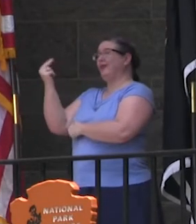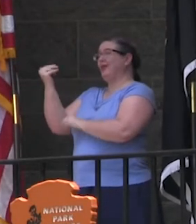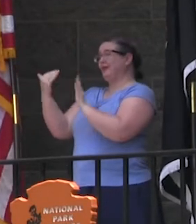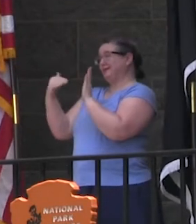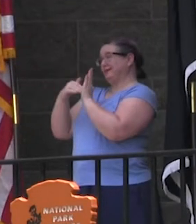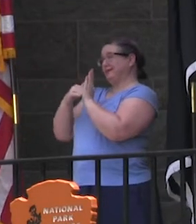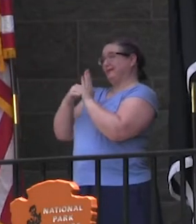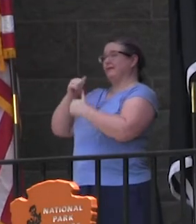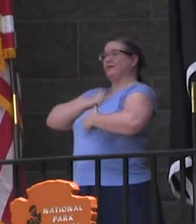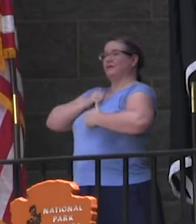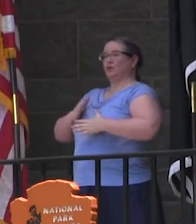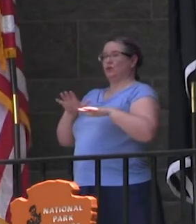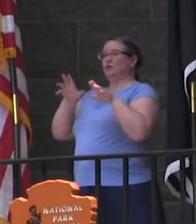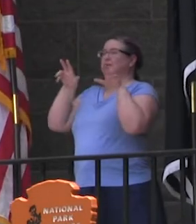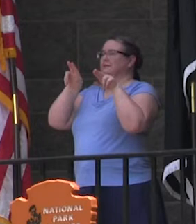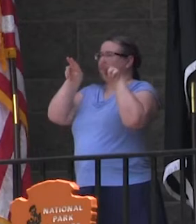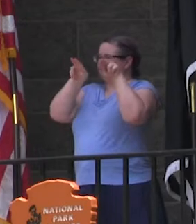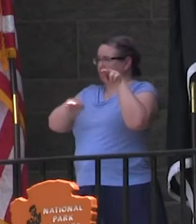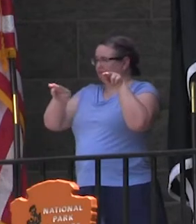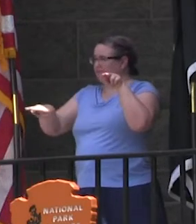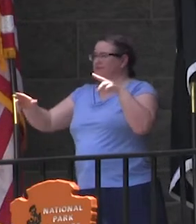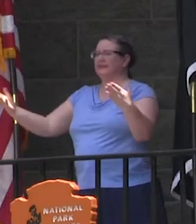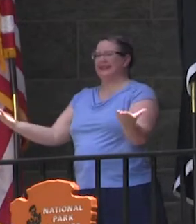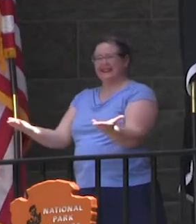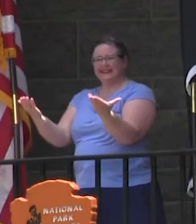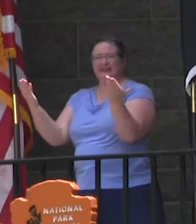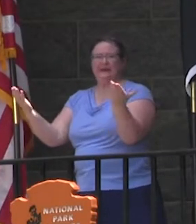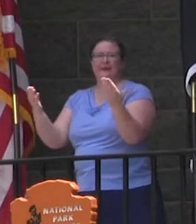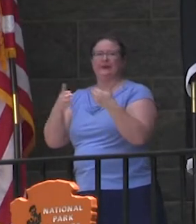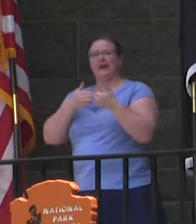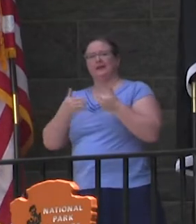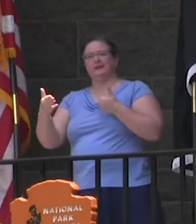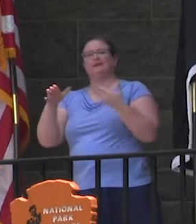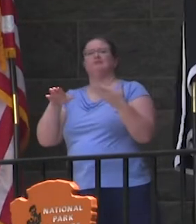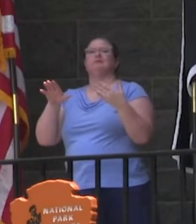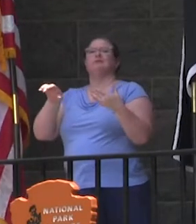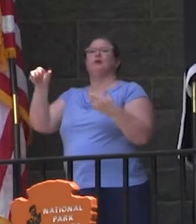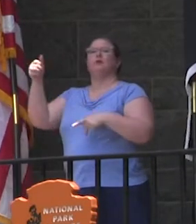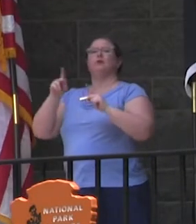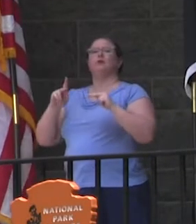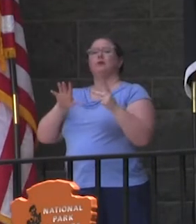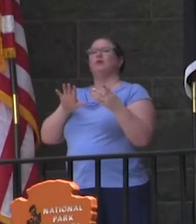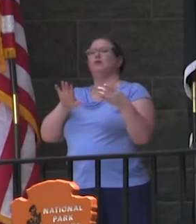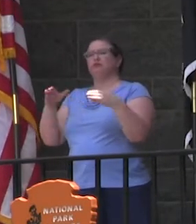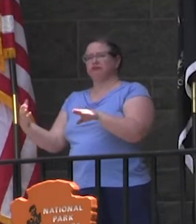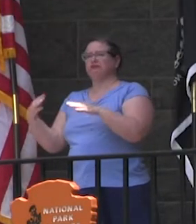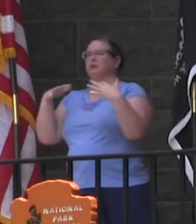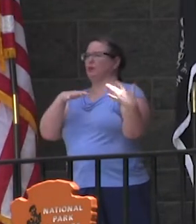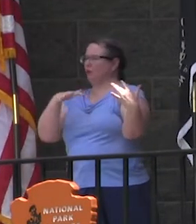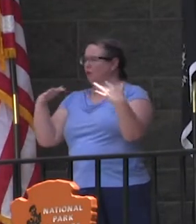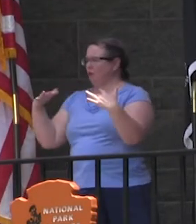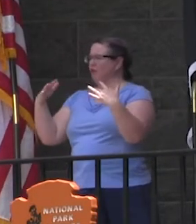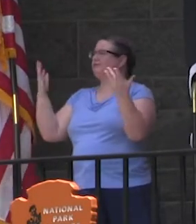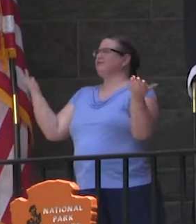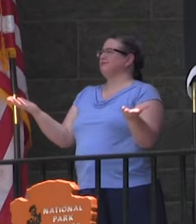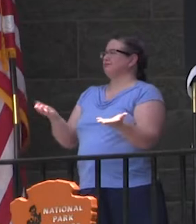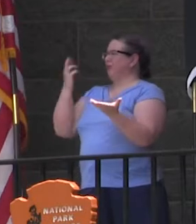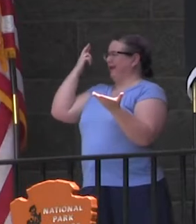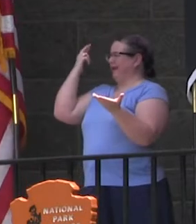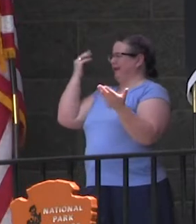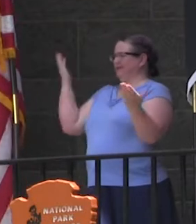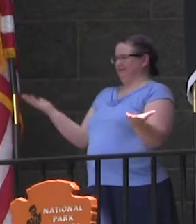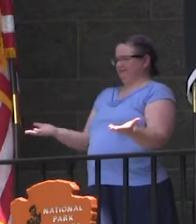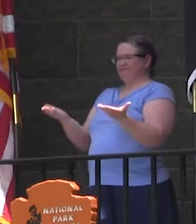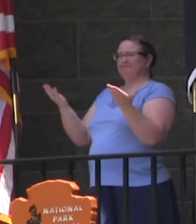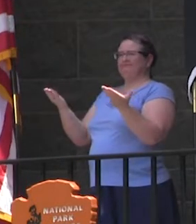here from the Civil War and those that have perished in other wars are the reason we gather today to collectively mourn and